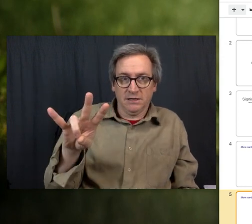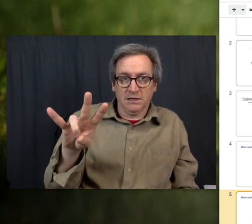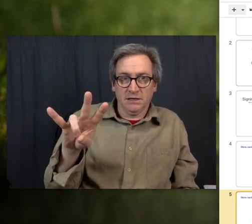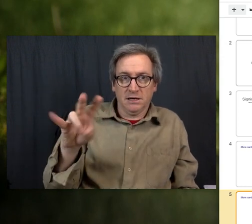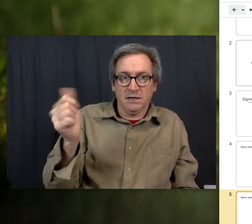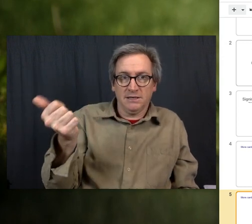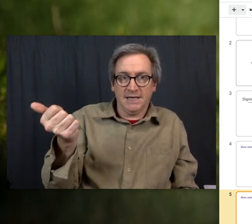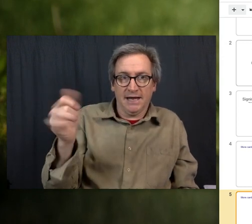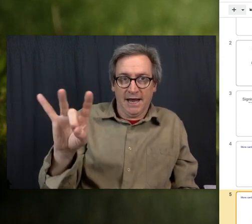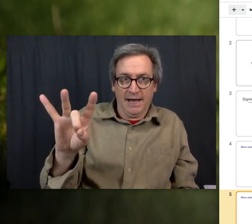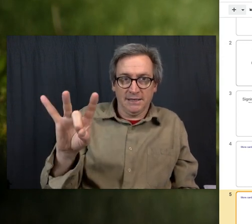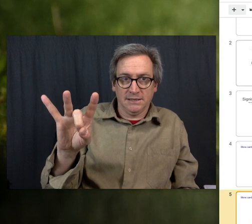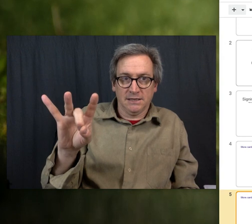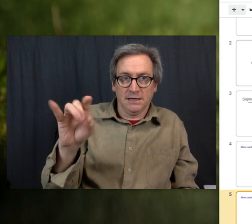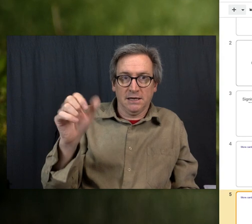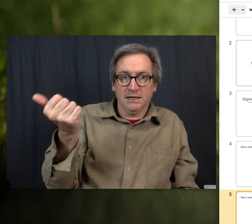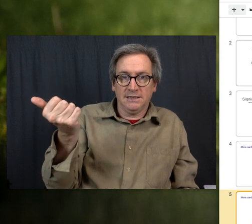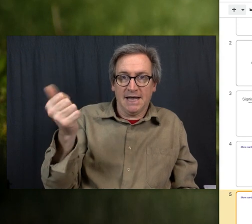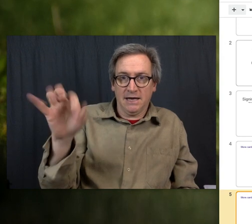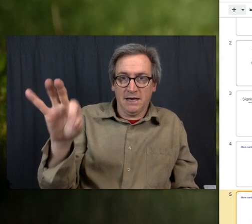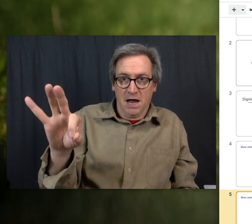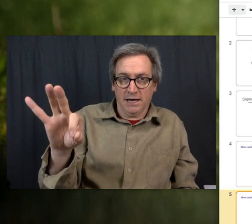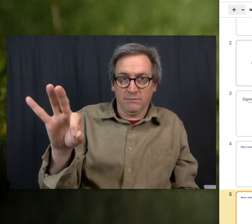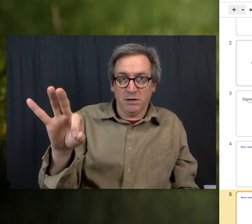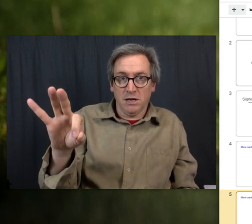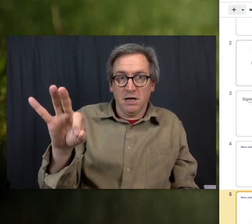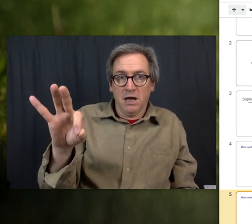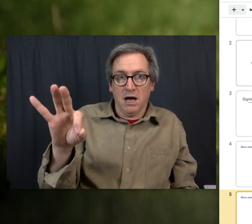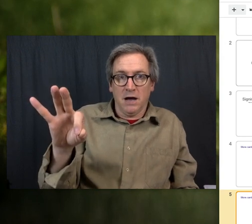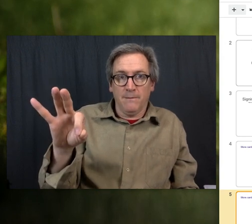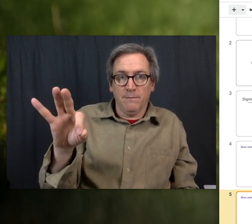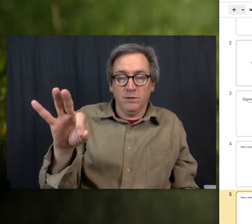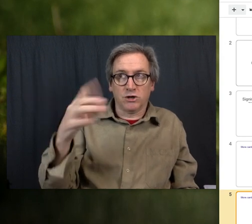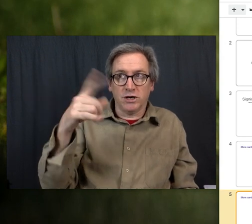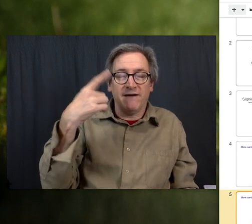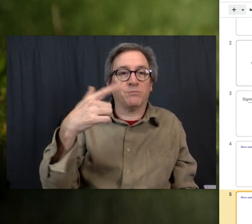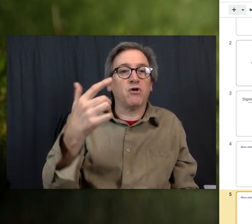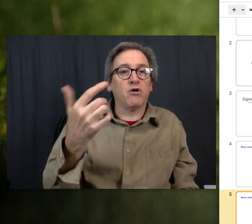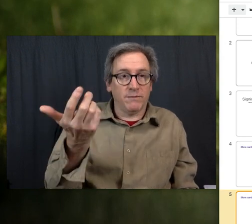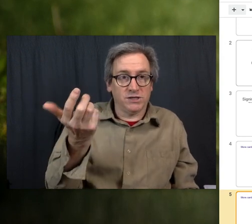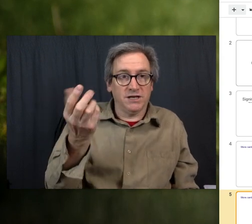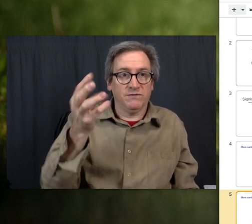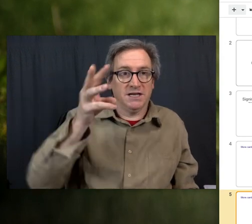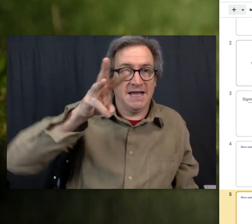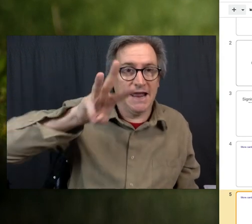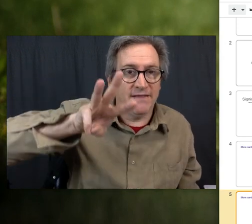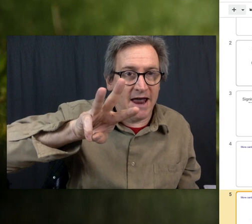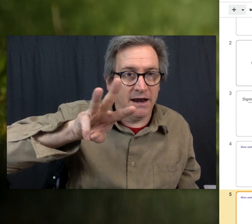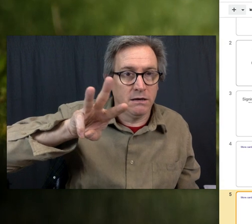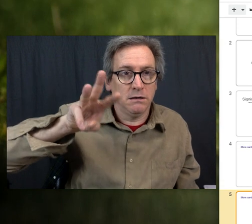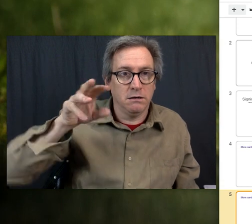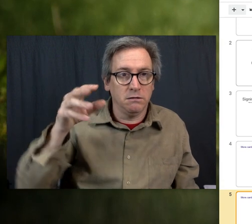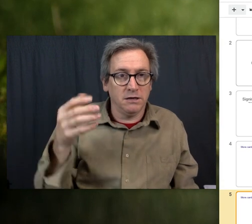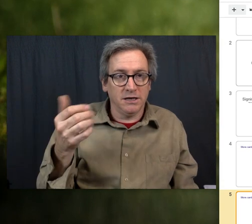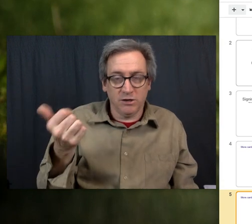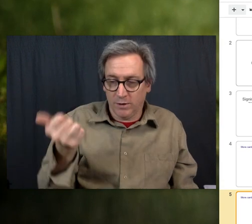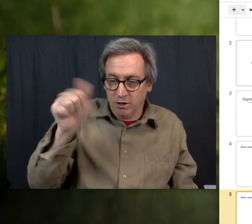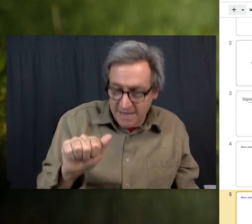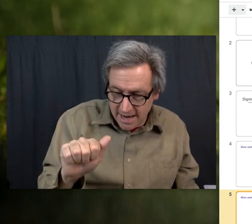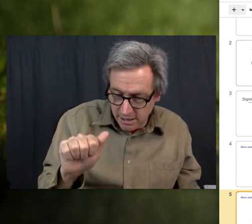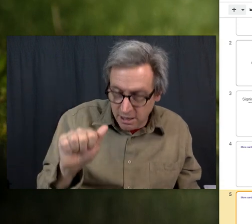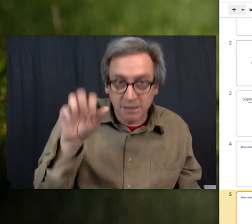7, 10, 8, 10, 9. You're going to have to program yourself to get that.